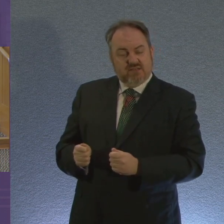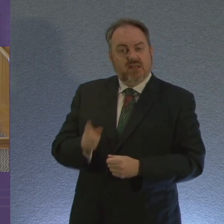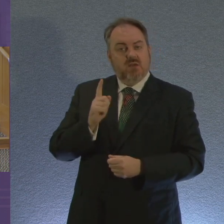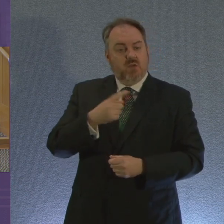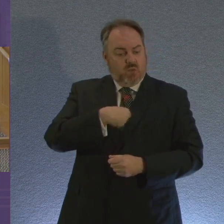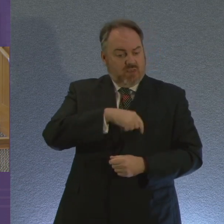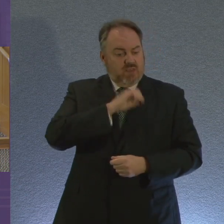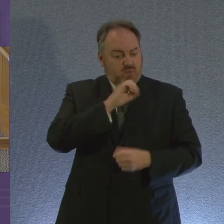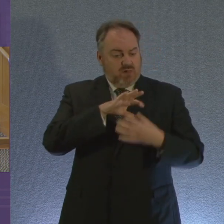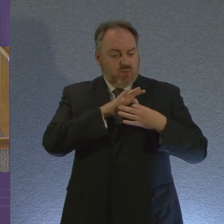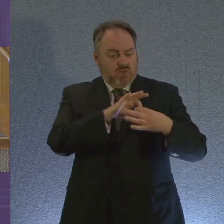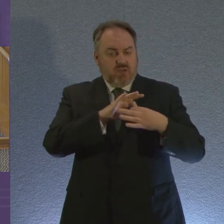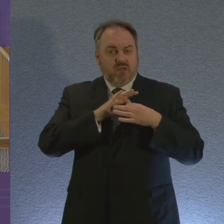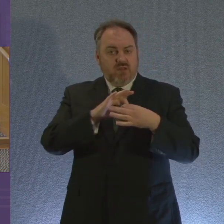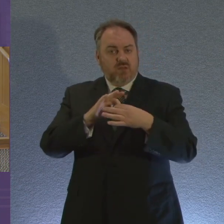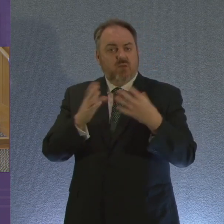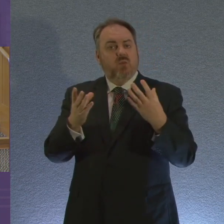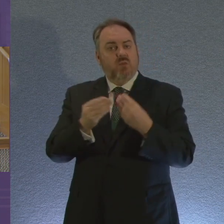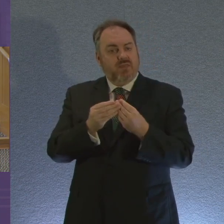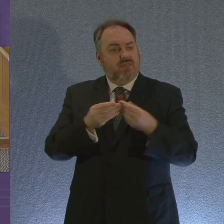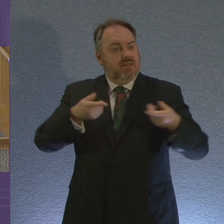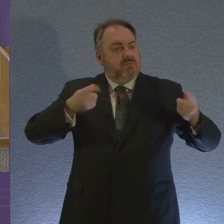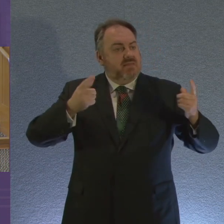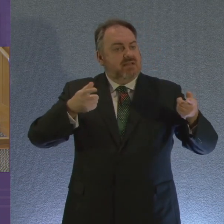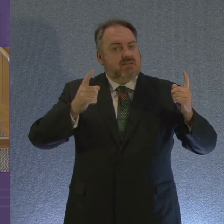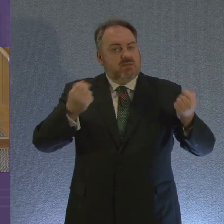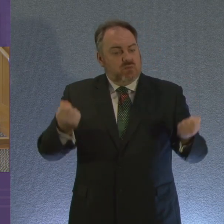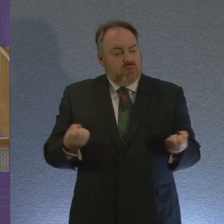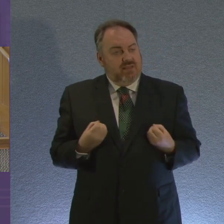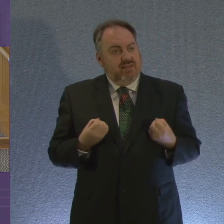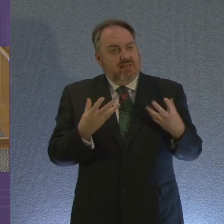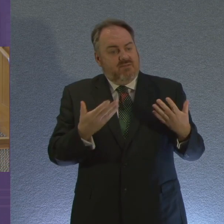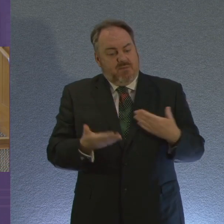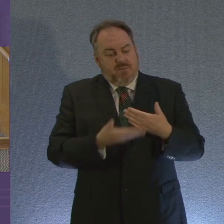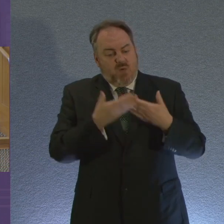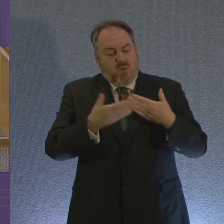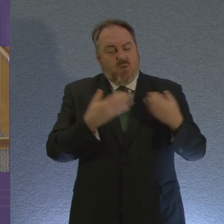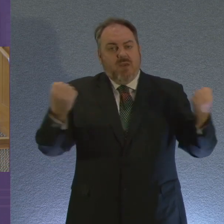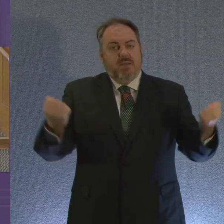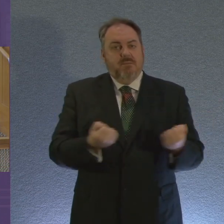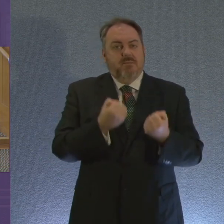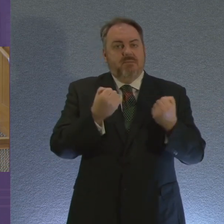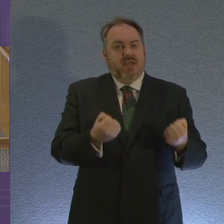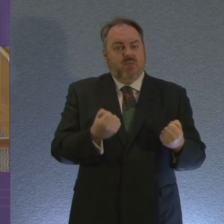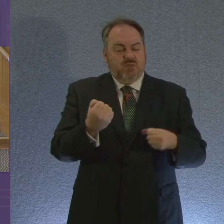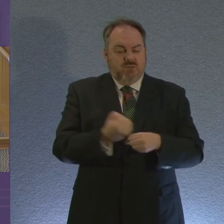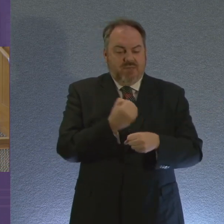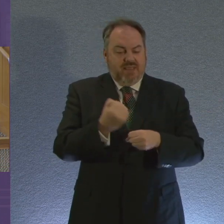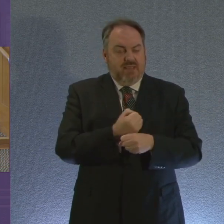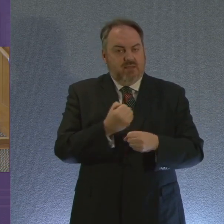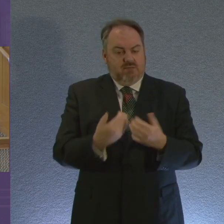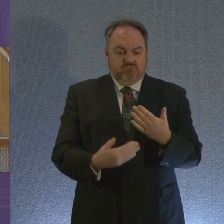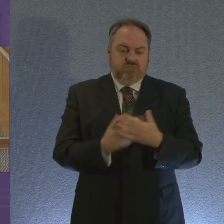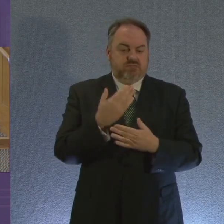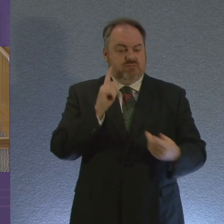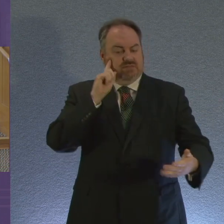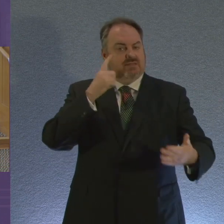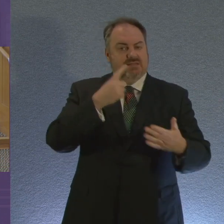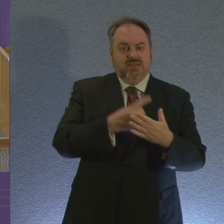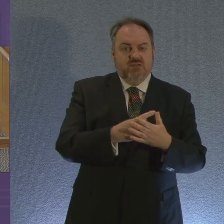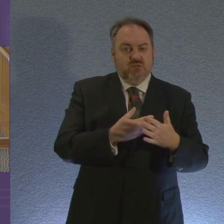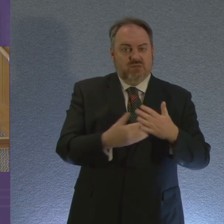cooperate to confer powers on ministers which are necessary to confer upon ministers to meet the